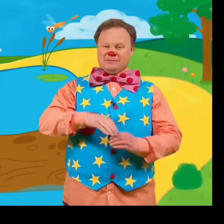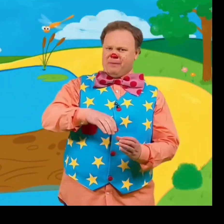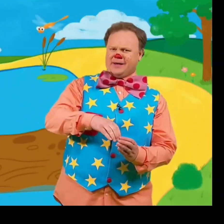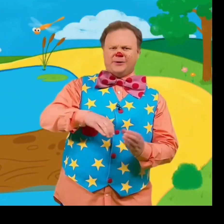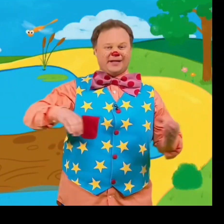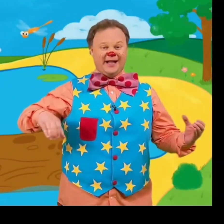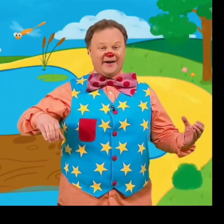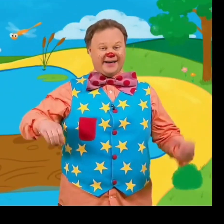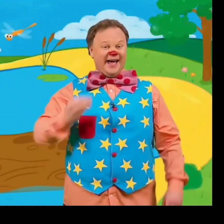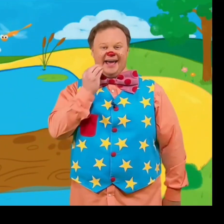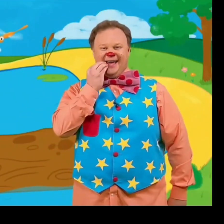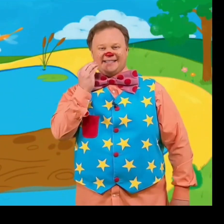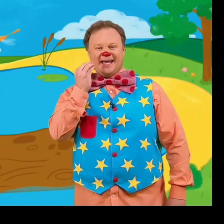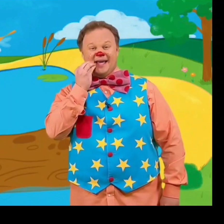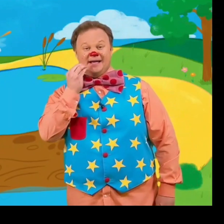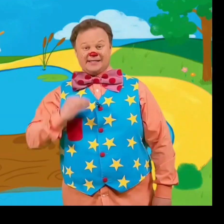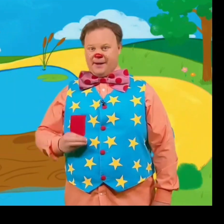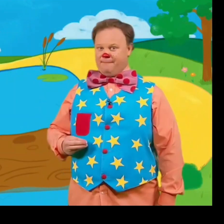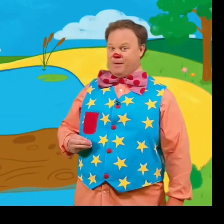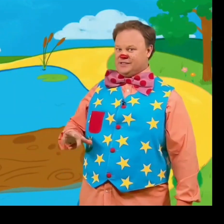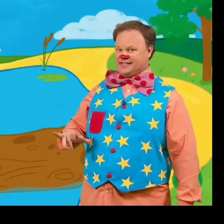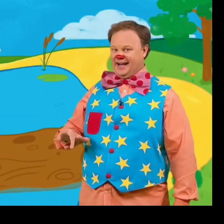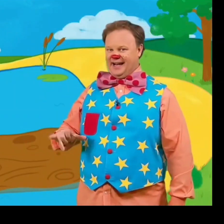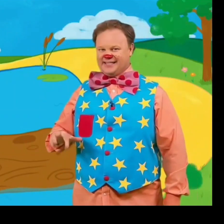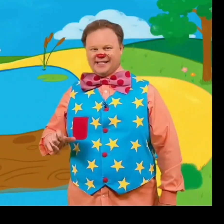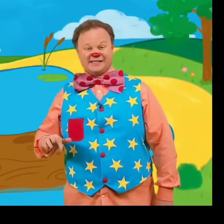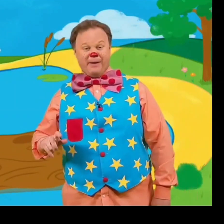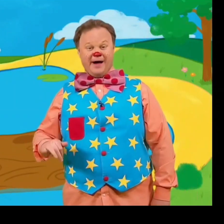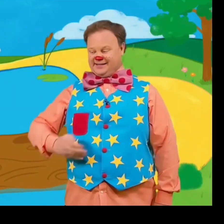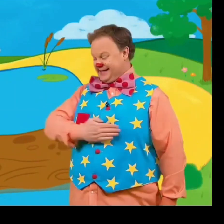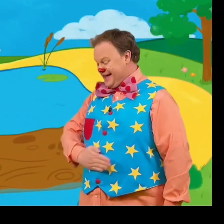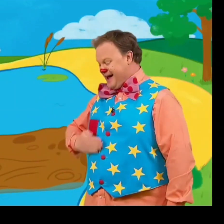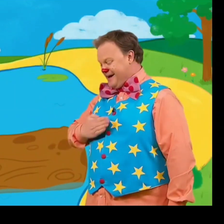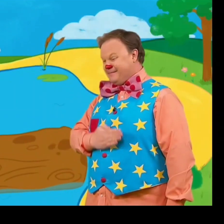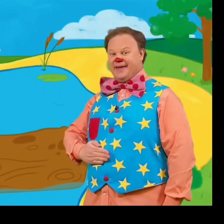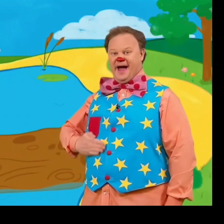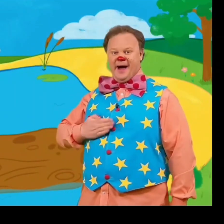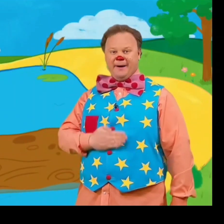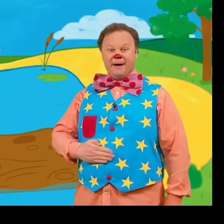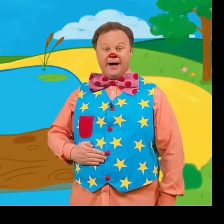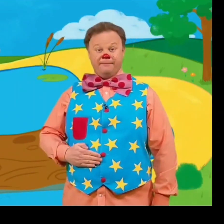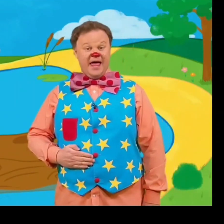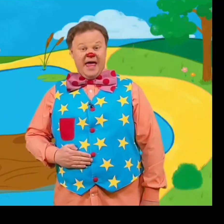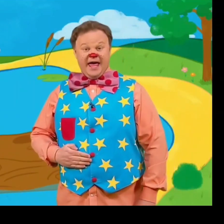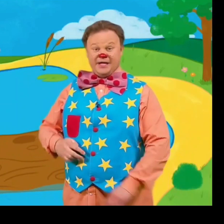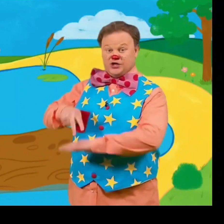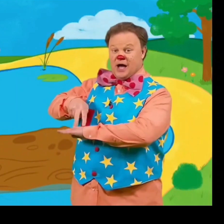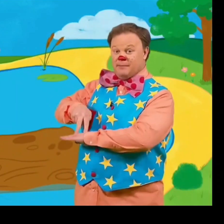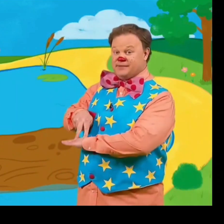a speckled log, eating some most delicious bugs. Yum, yum. It